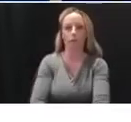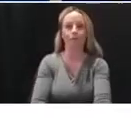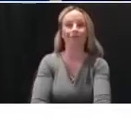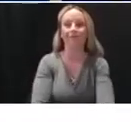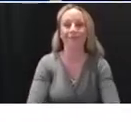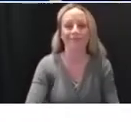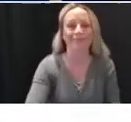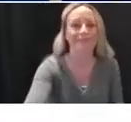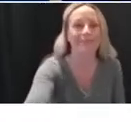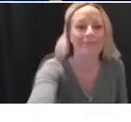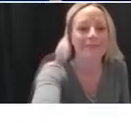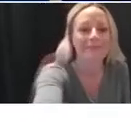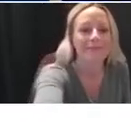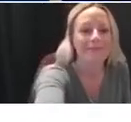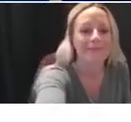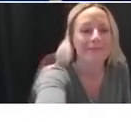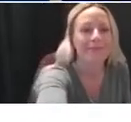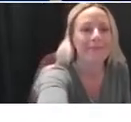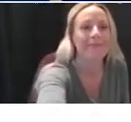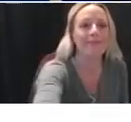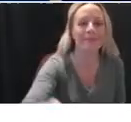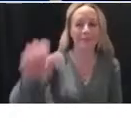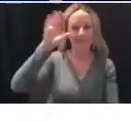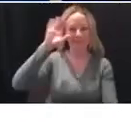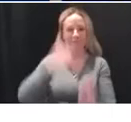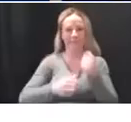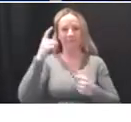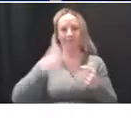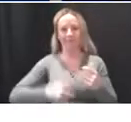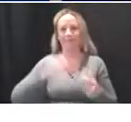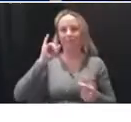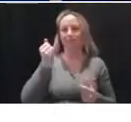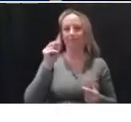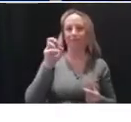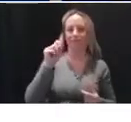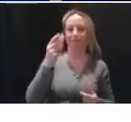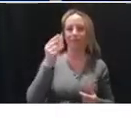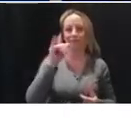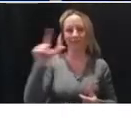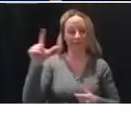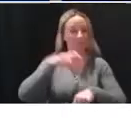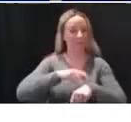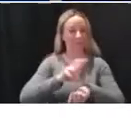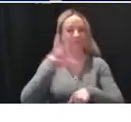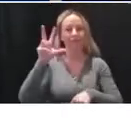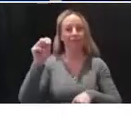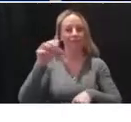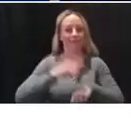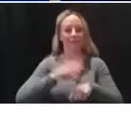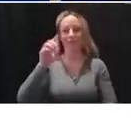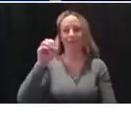Hi, everyone. This is Janet Hill at the Rock Island County Health Department. Thank you for joining us. It's 3:30 p.m. on December